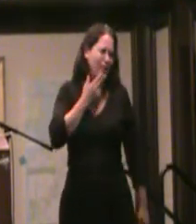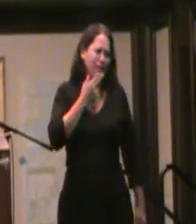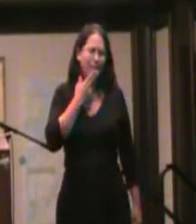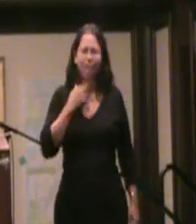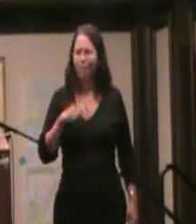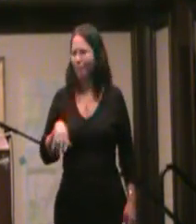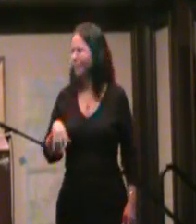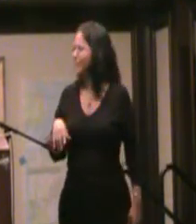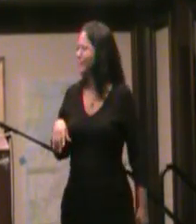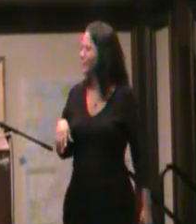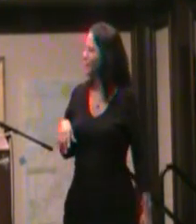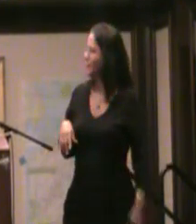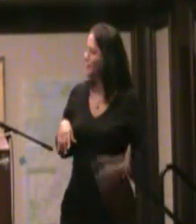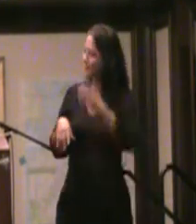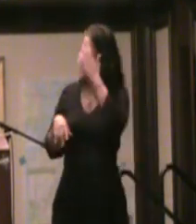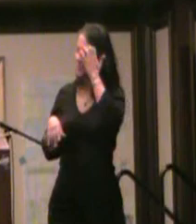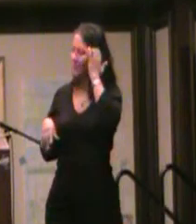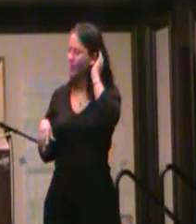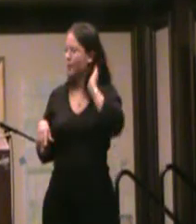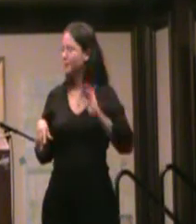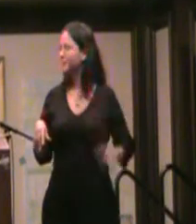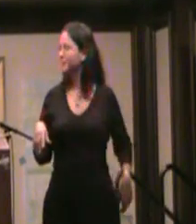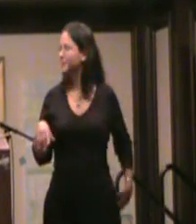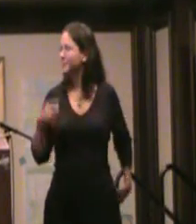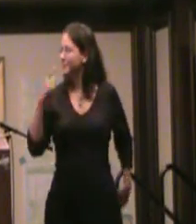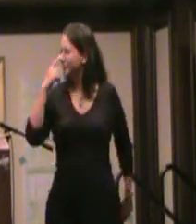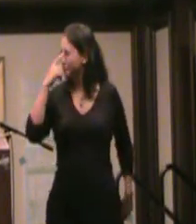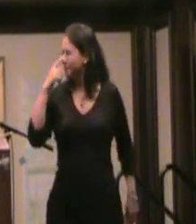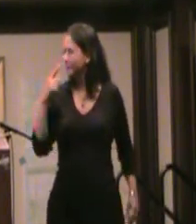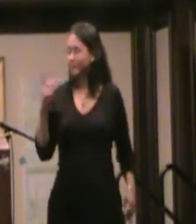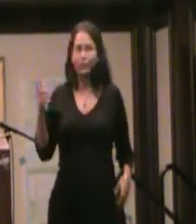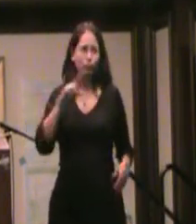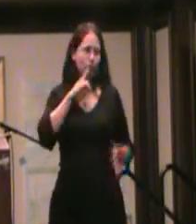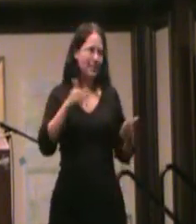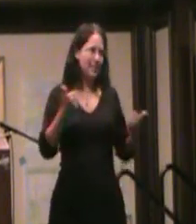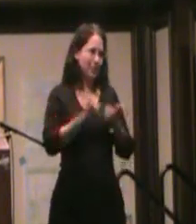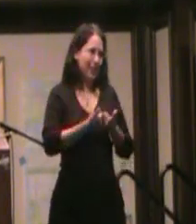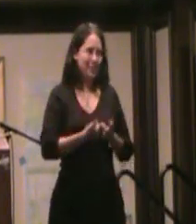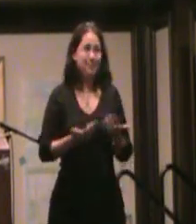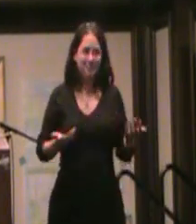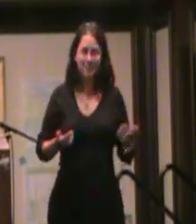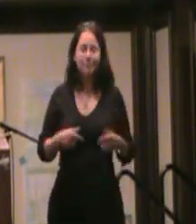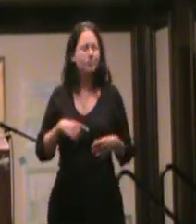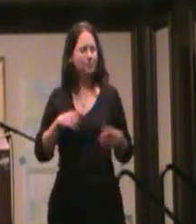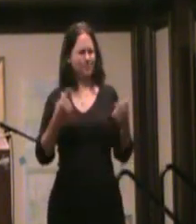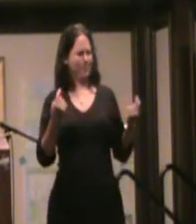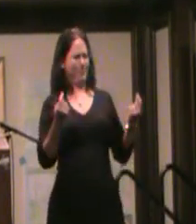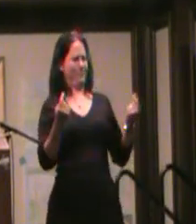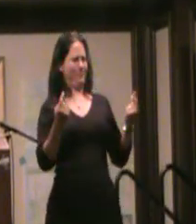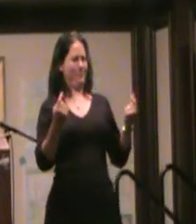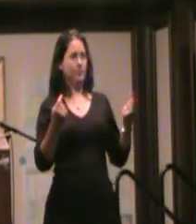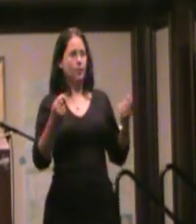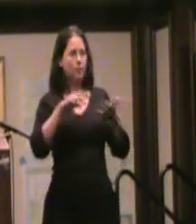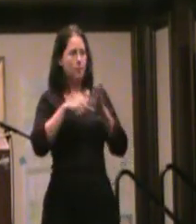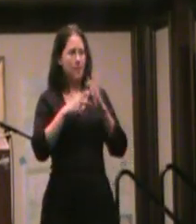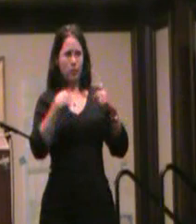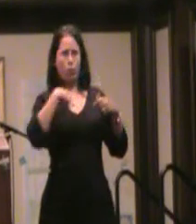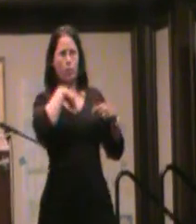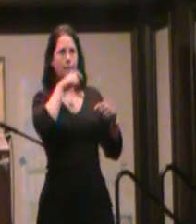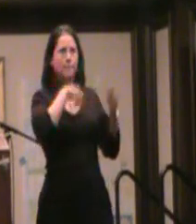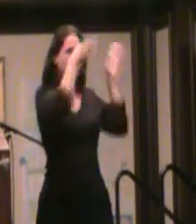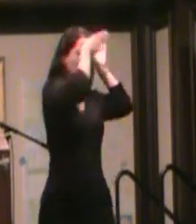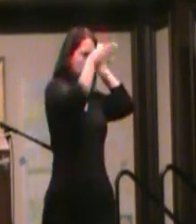Okay? So this can be a challenge. So what are your strategies? Expand your